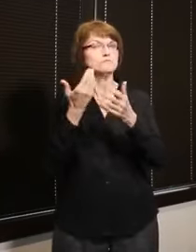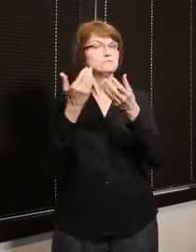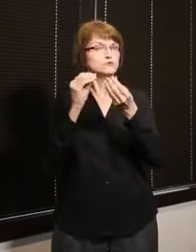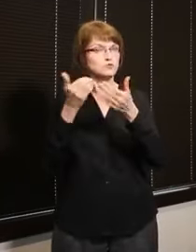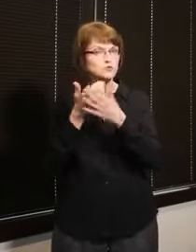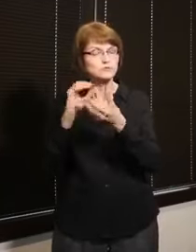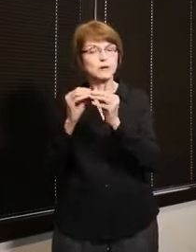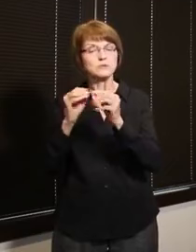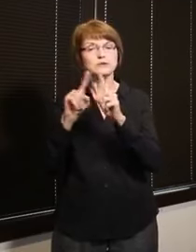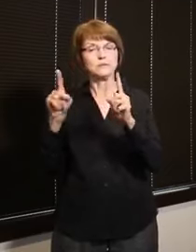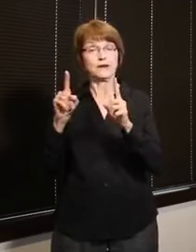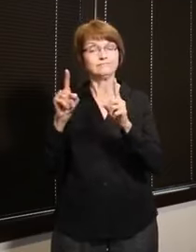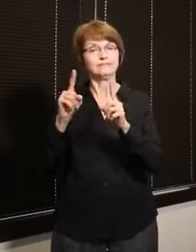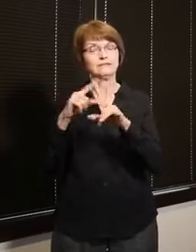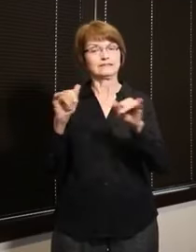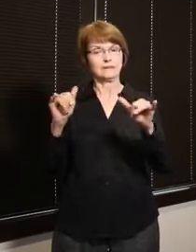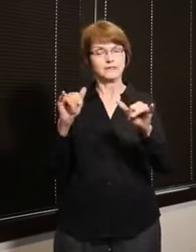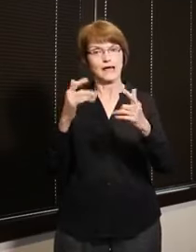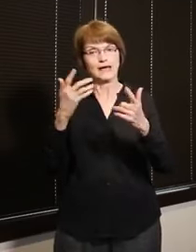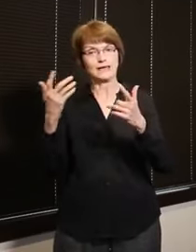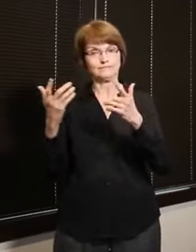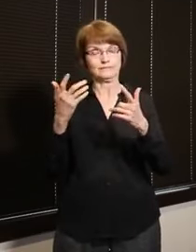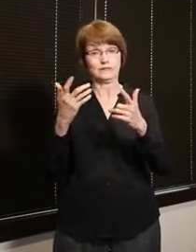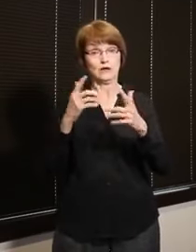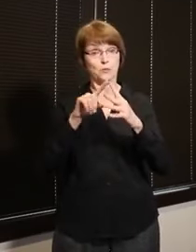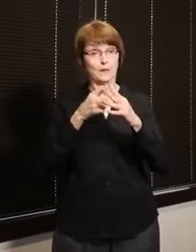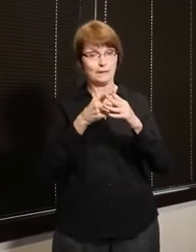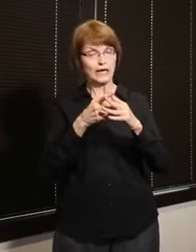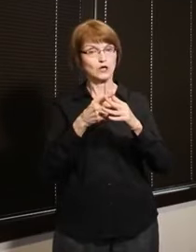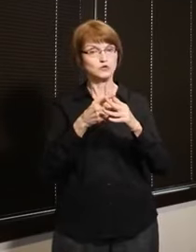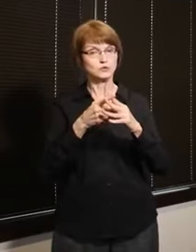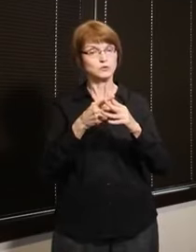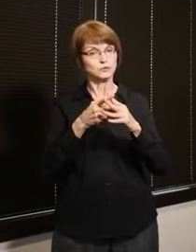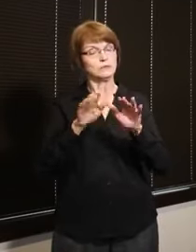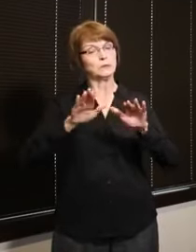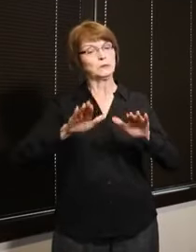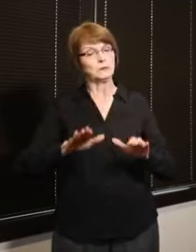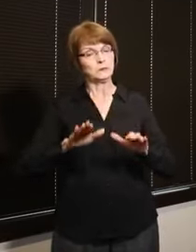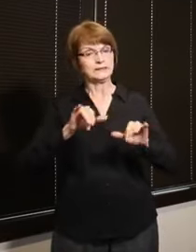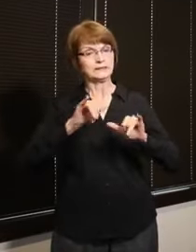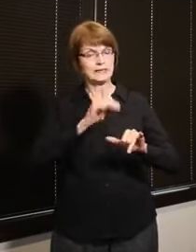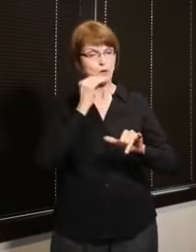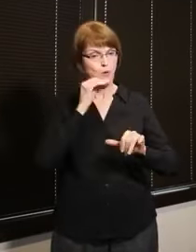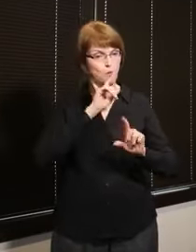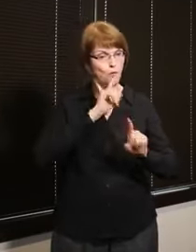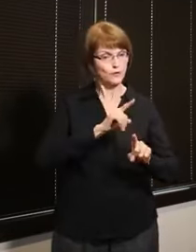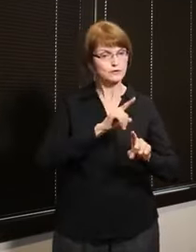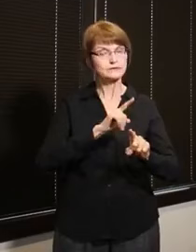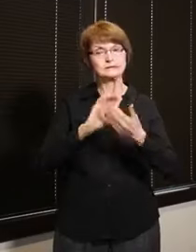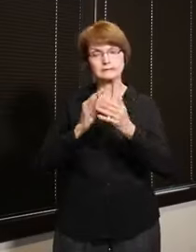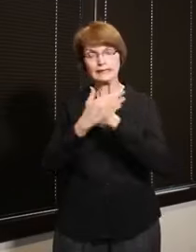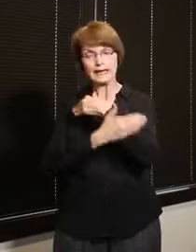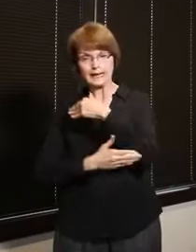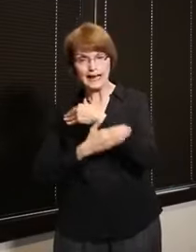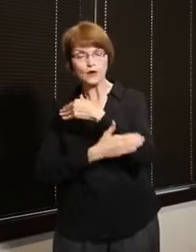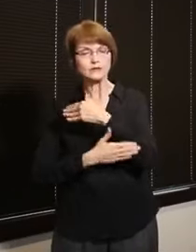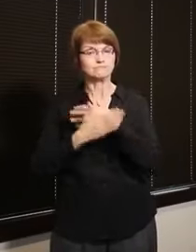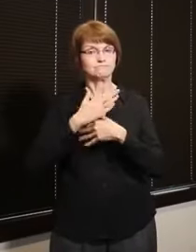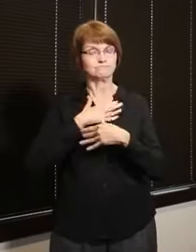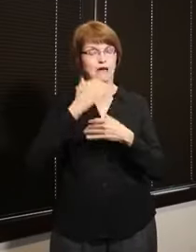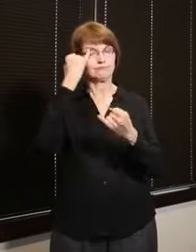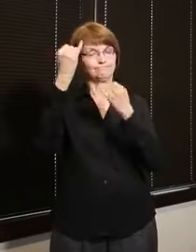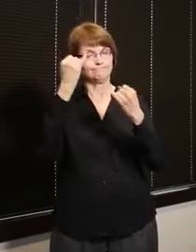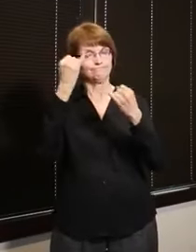to share a few thoughts as we begin to relax our stay-at-home orders from St. Louis City and St. Louis County. So, to